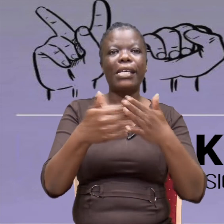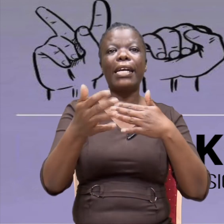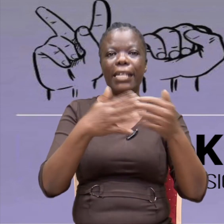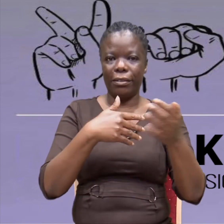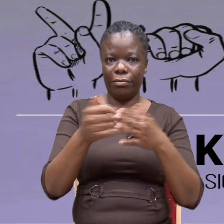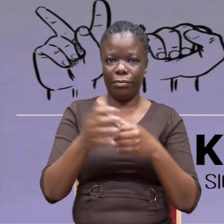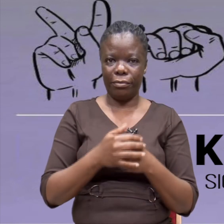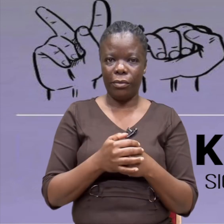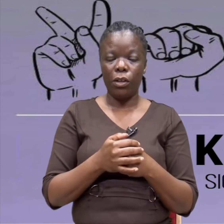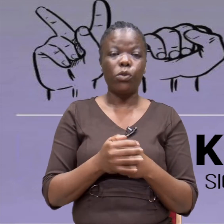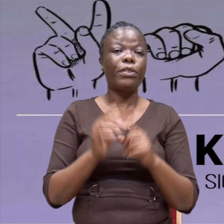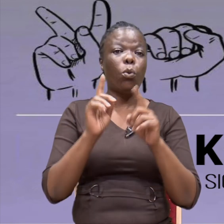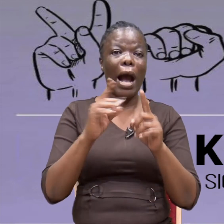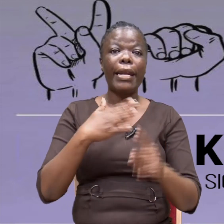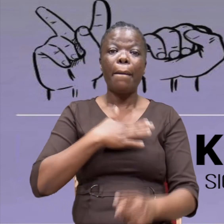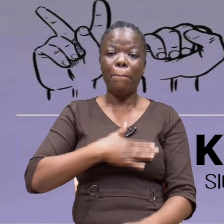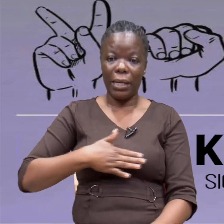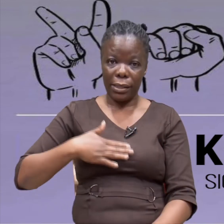signing. So the word please,